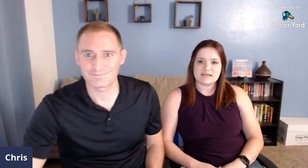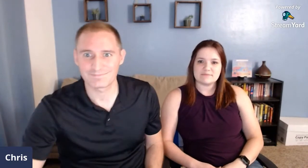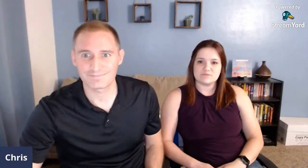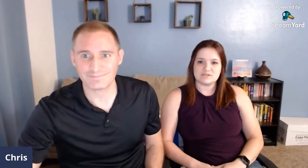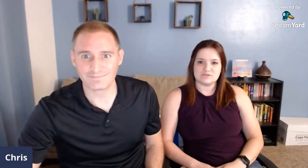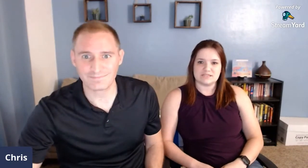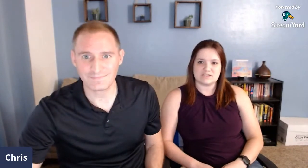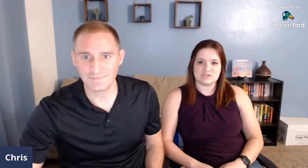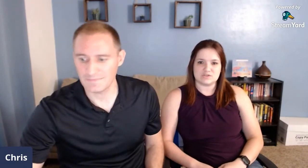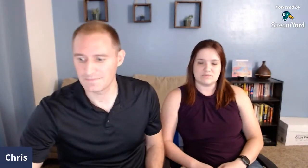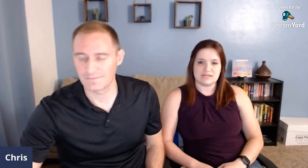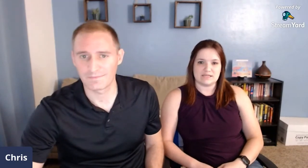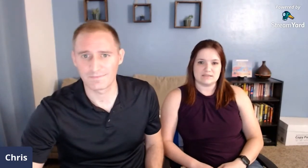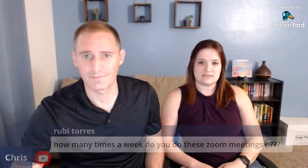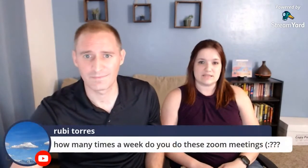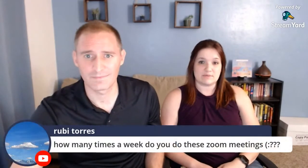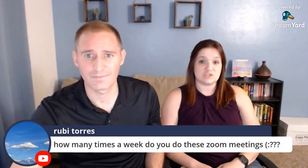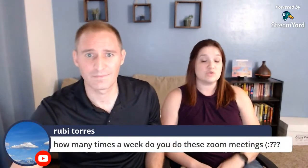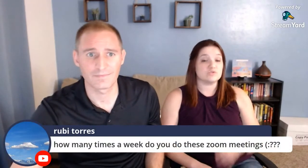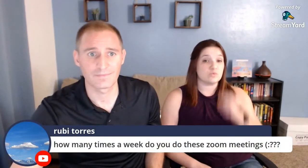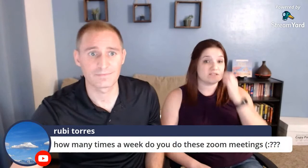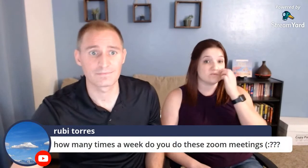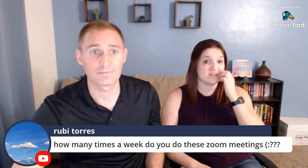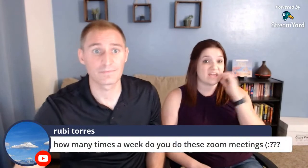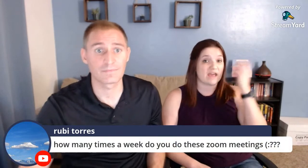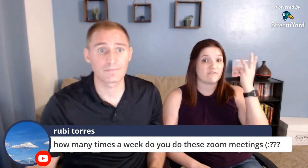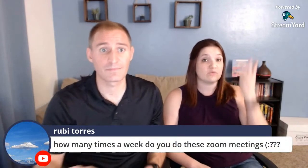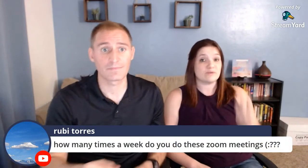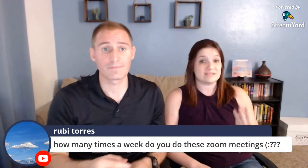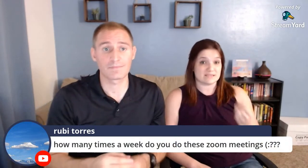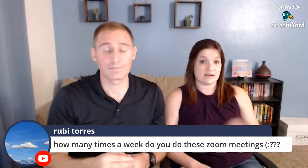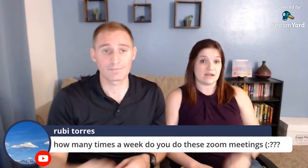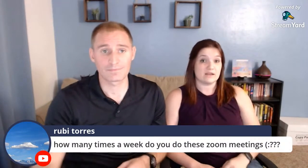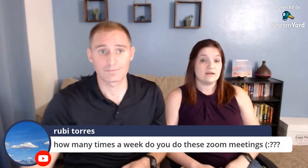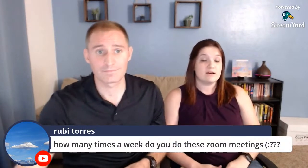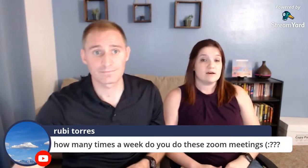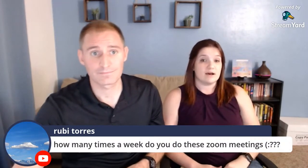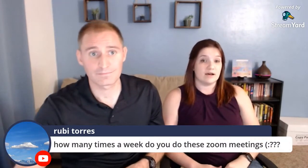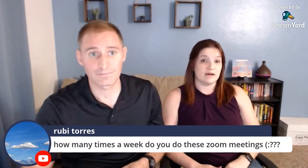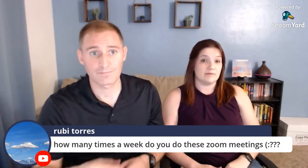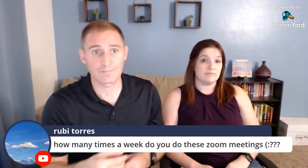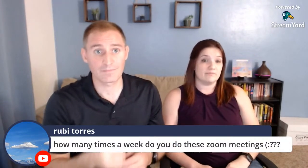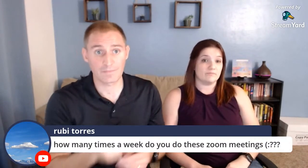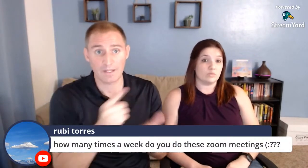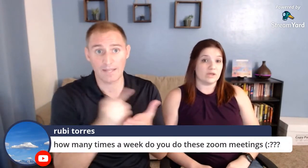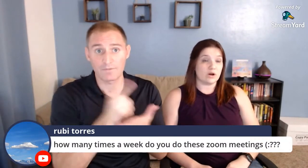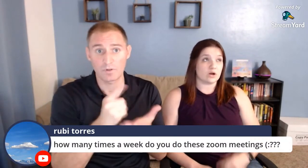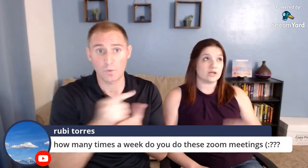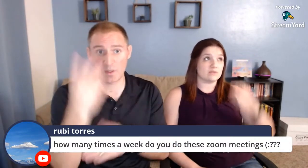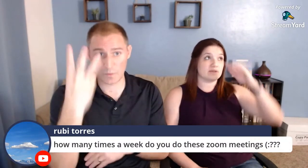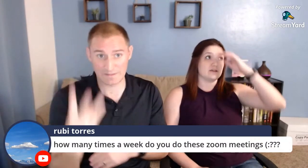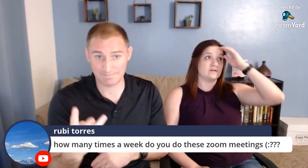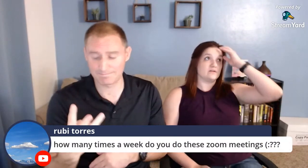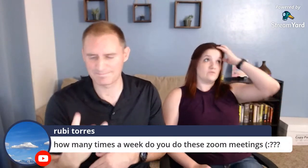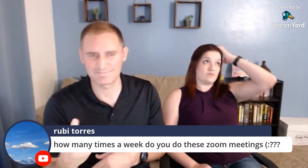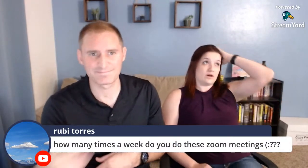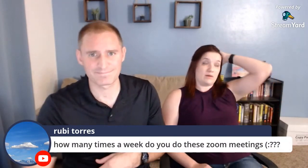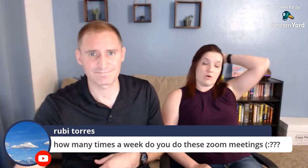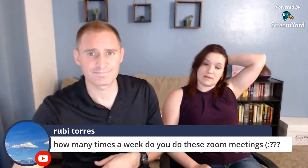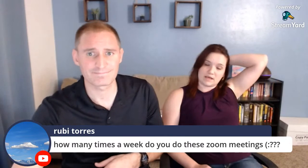How many times a week do these Zoom meetings take place? So it's once a week, every Wednesday night. We are going to